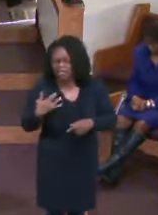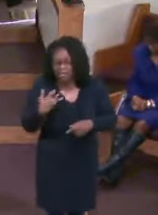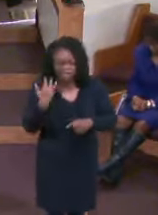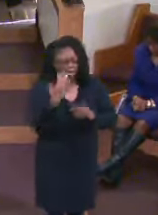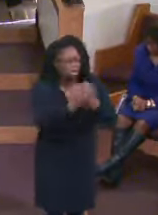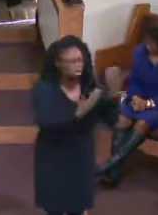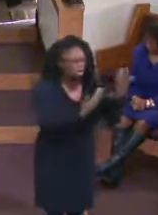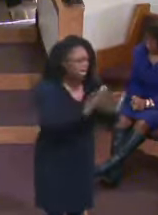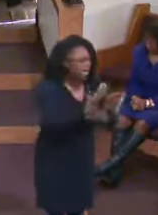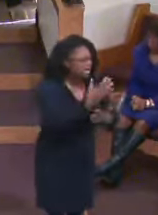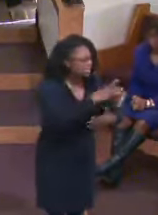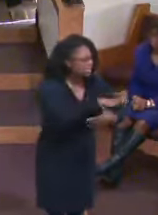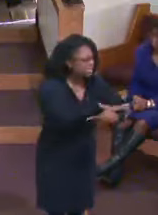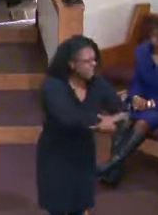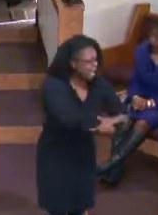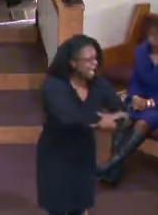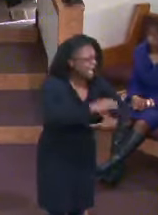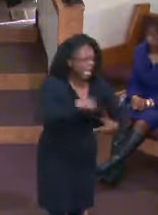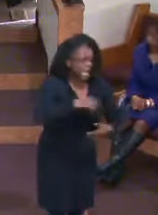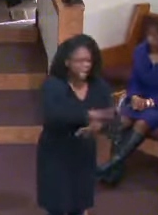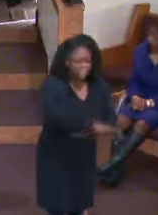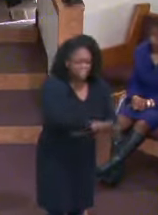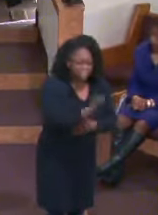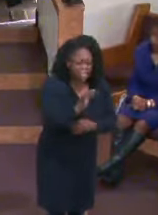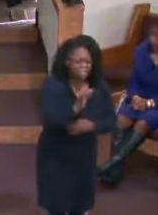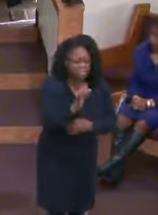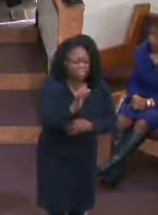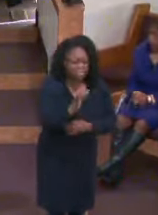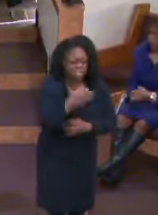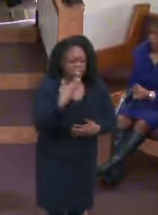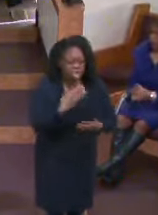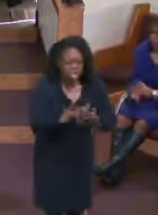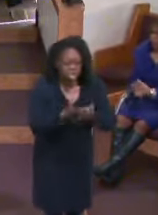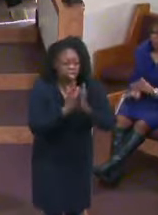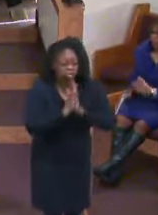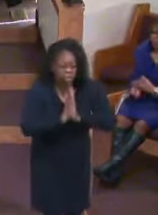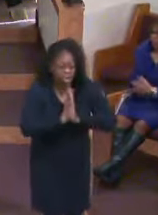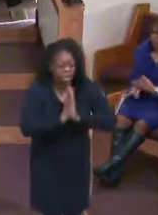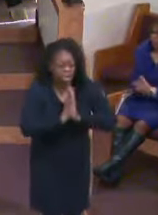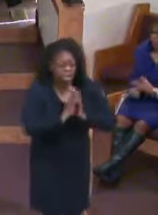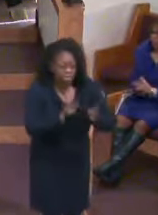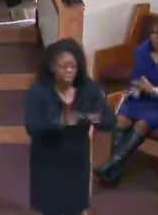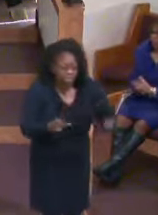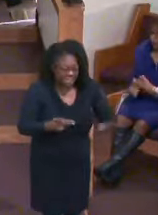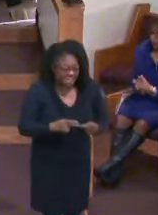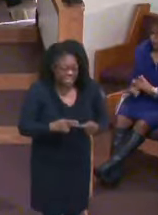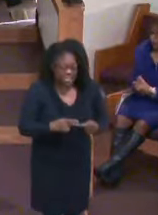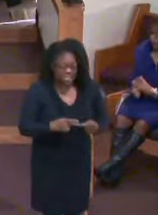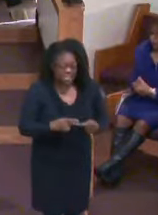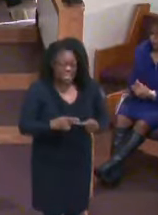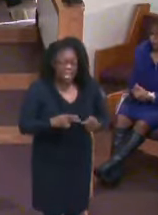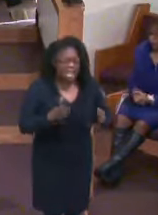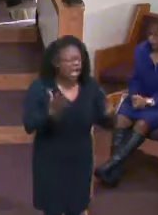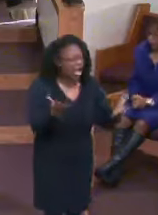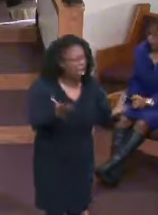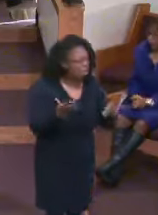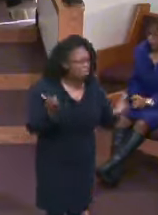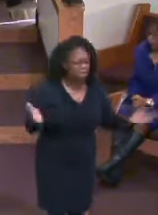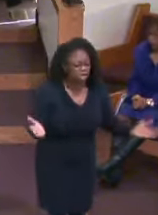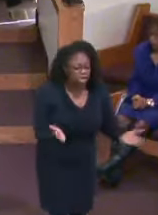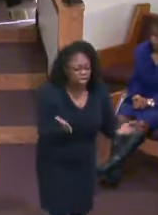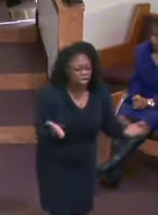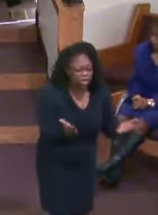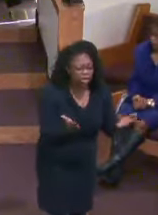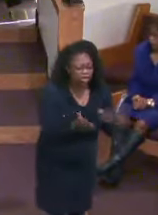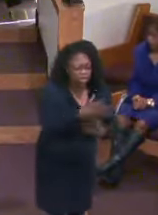hands are tied, I've discovered that's a pretty good prayer position. May I encourage you to spend more